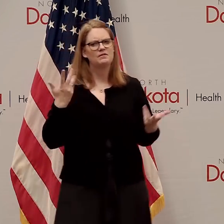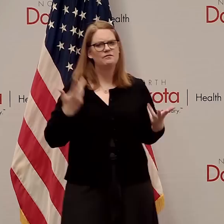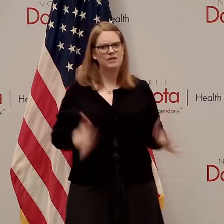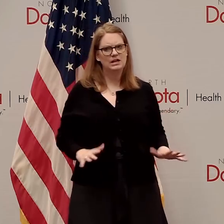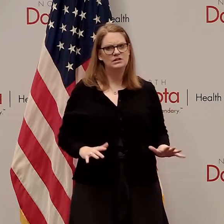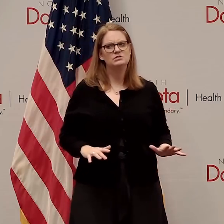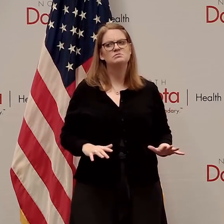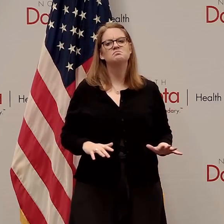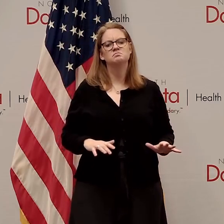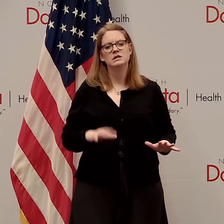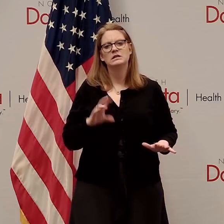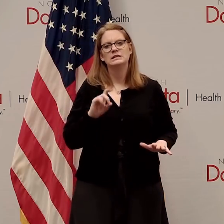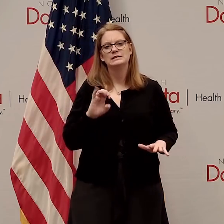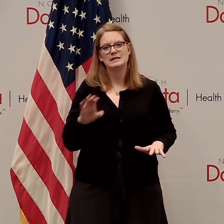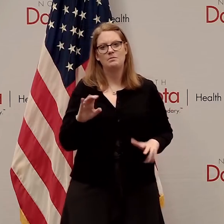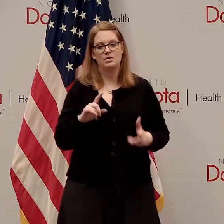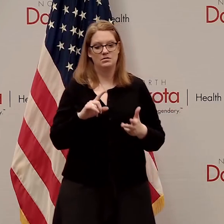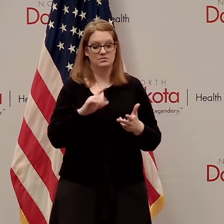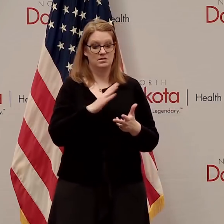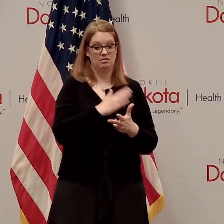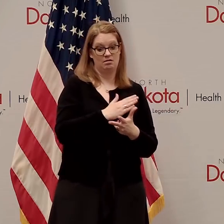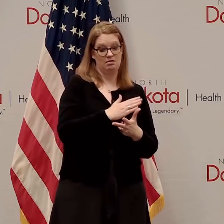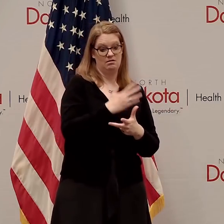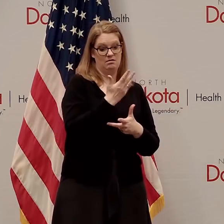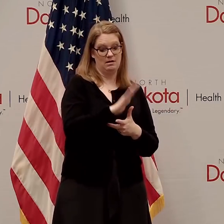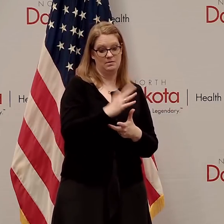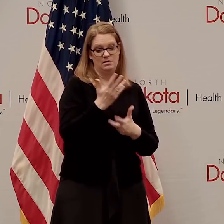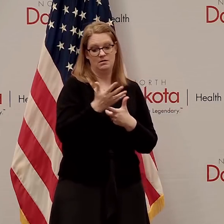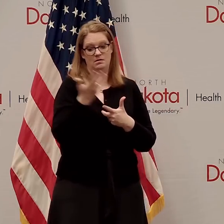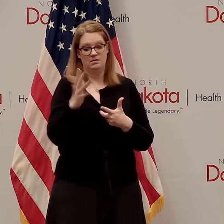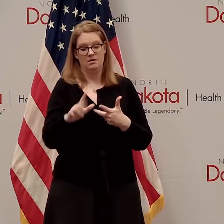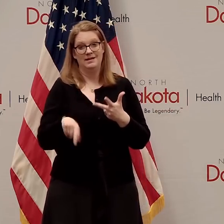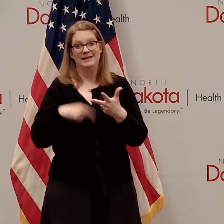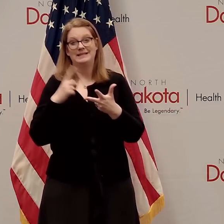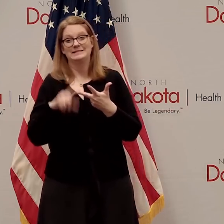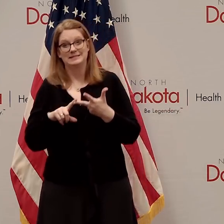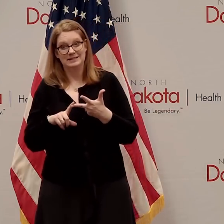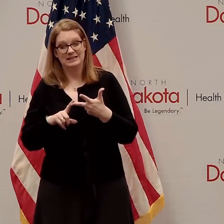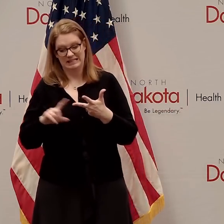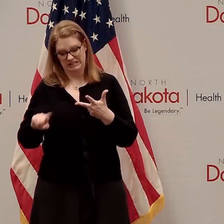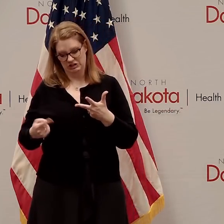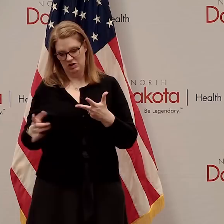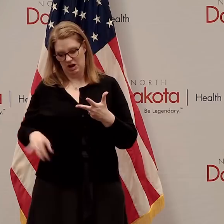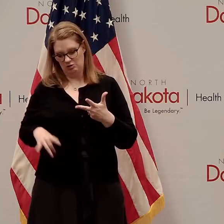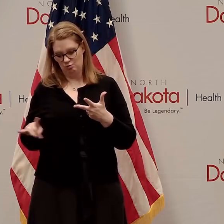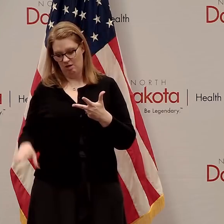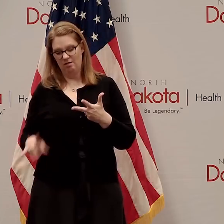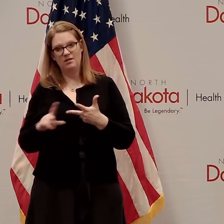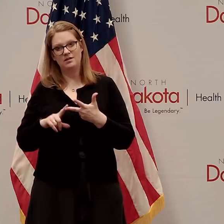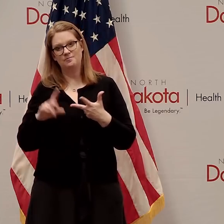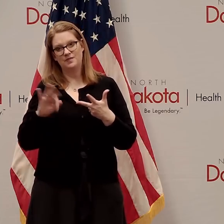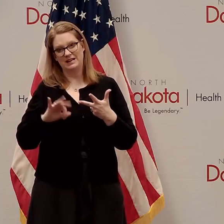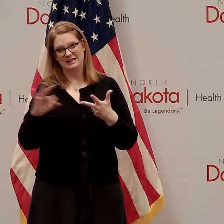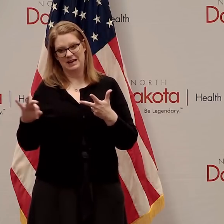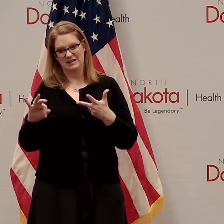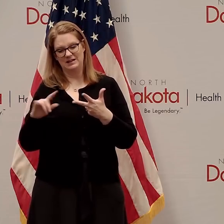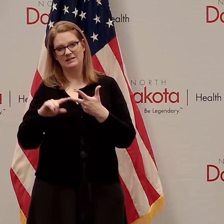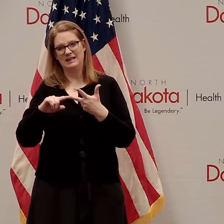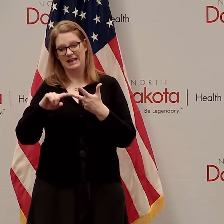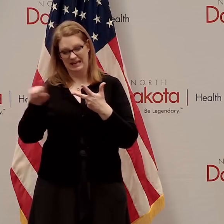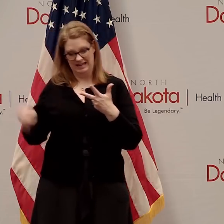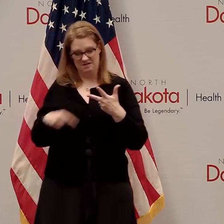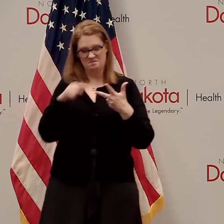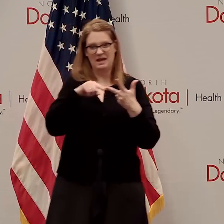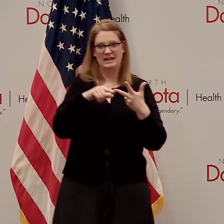in December, but a third wave, which started in Australia, made its way back around the world, started in Australia in 1919, worked its way back